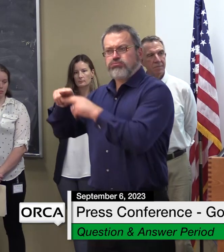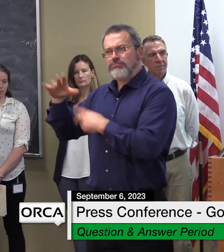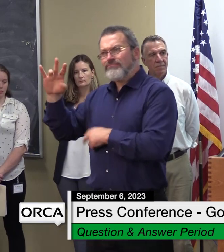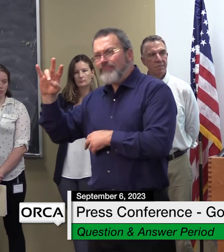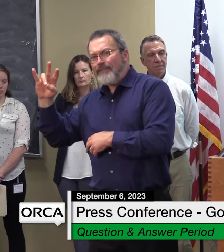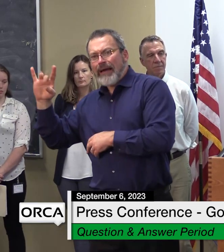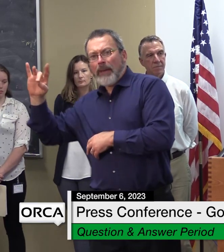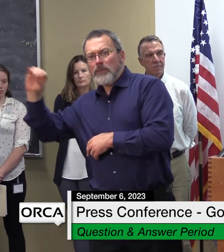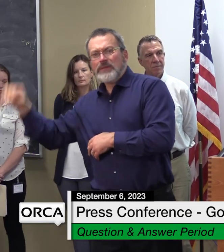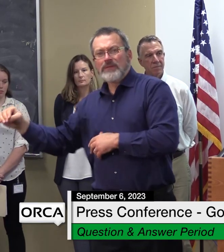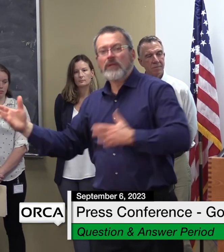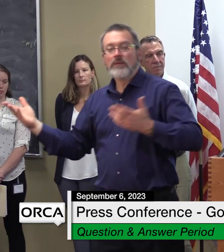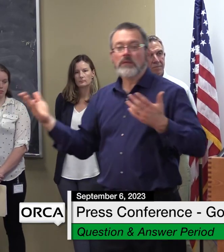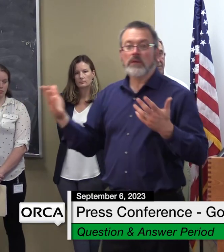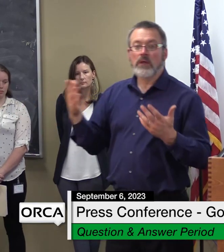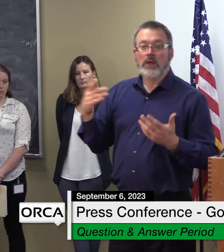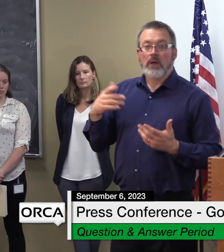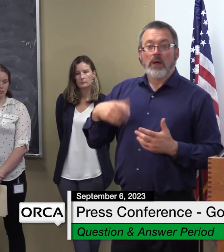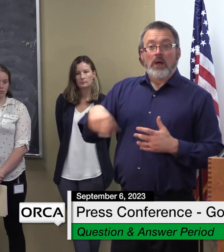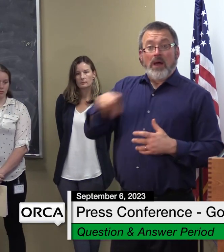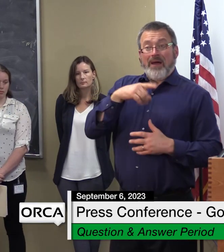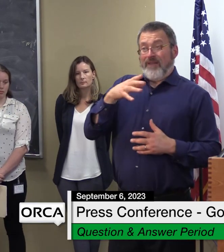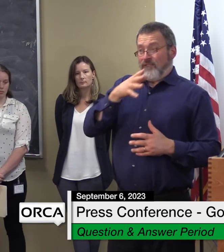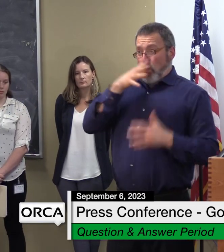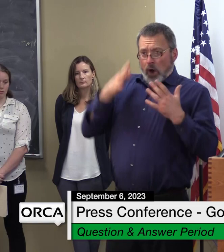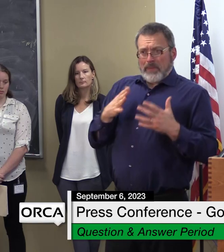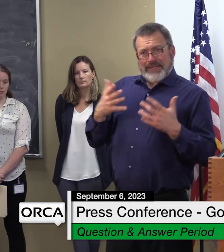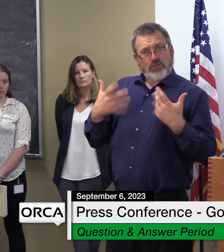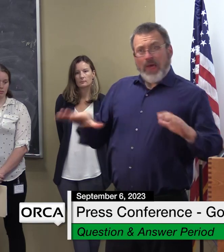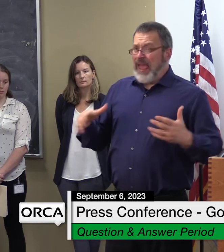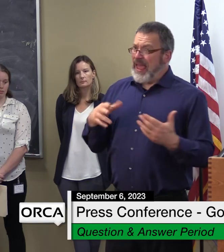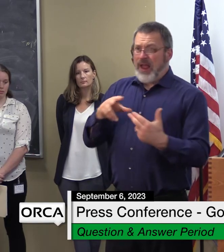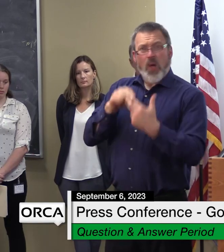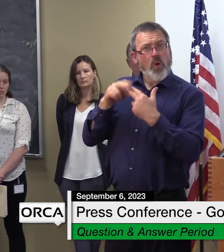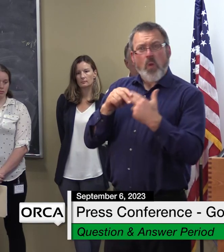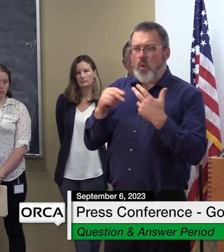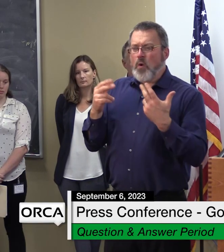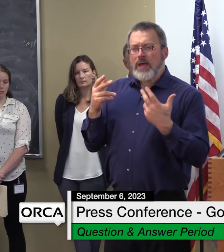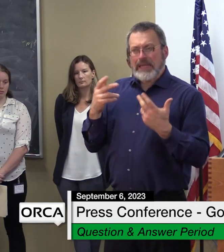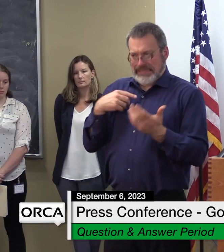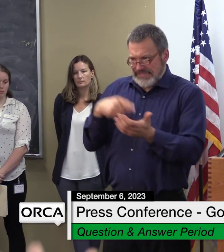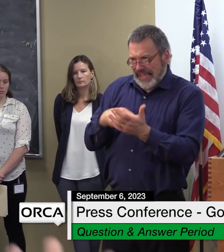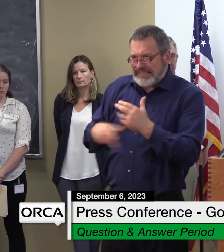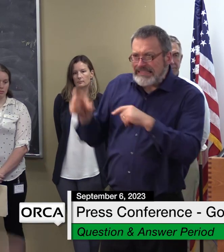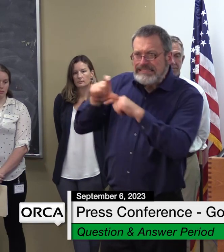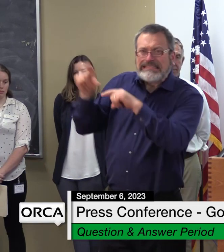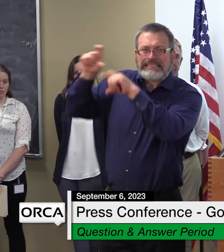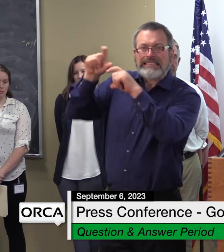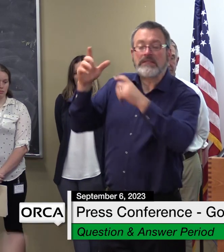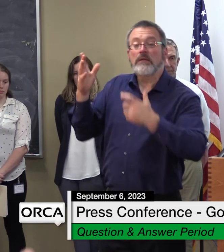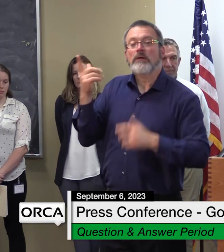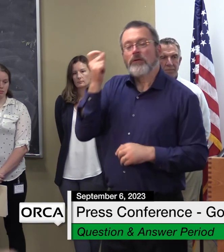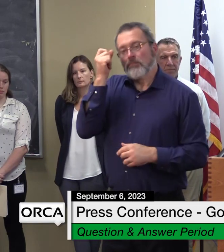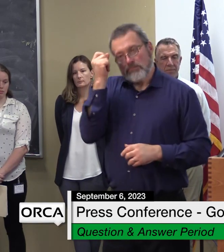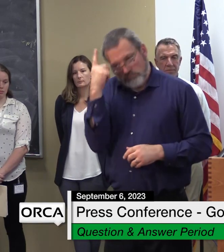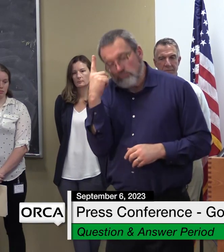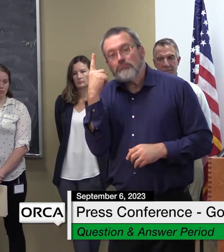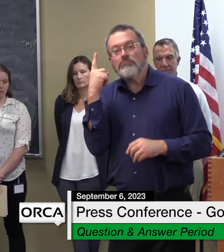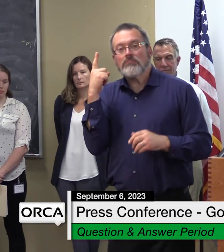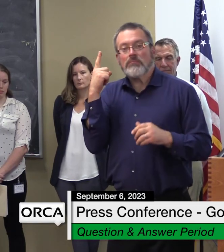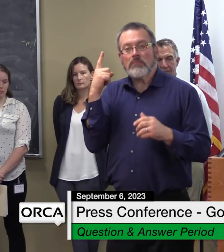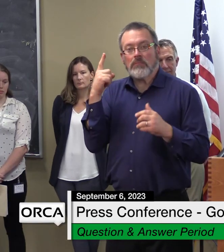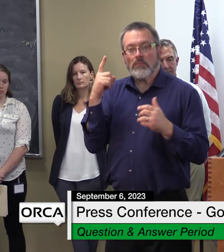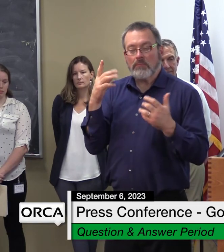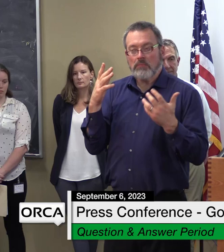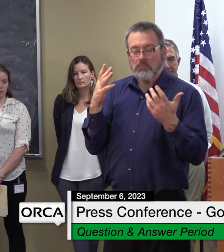they don't want to take on another loan. They don't want to take on another debt, or more debt. But I think it's worth having a conversation with